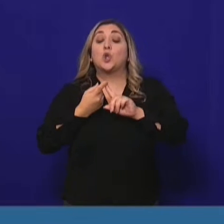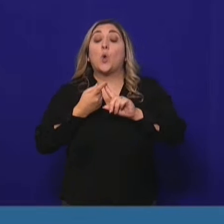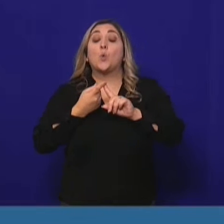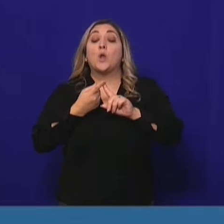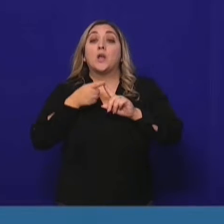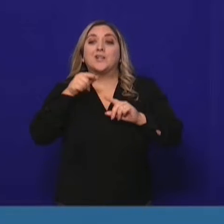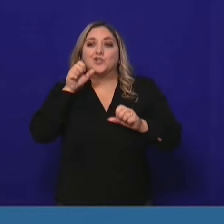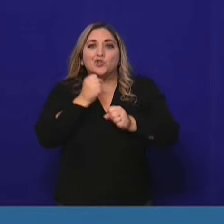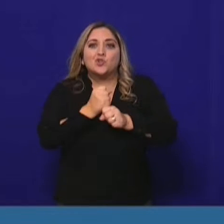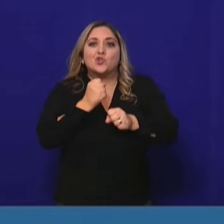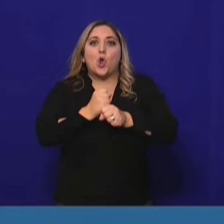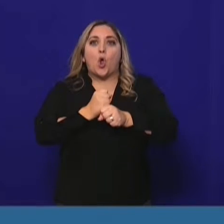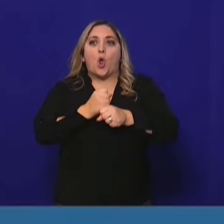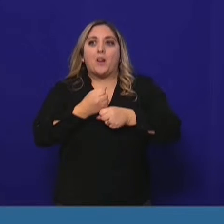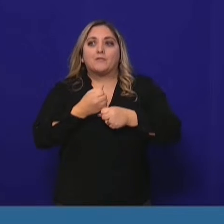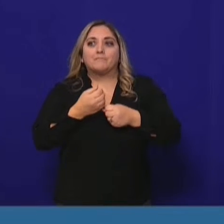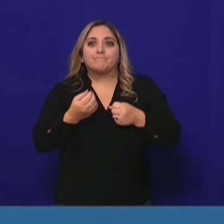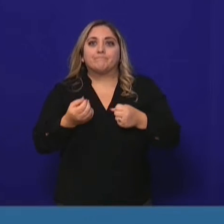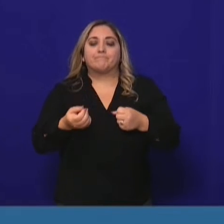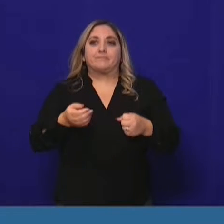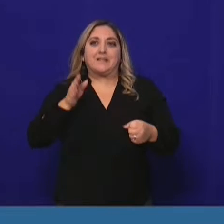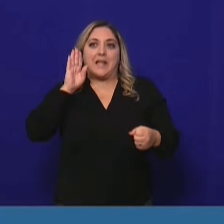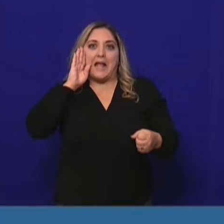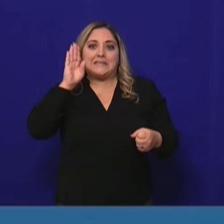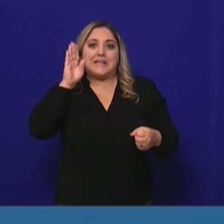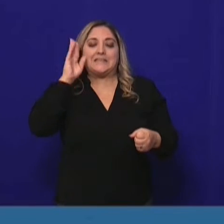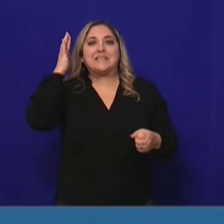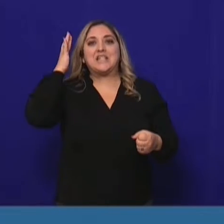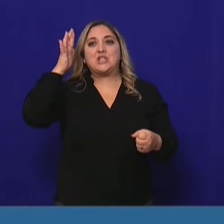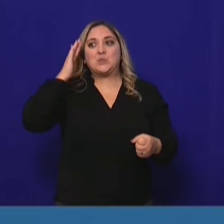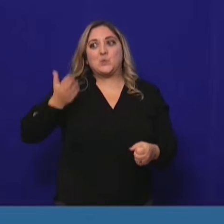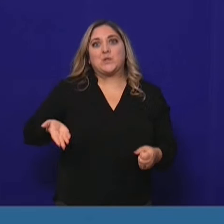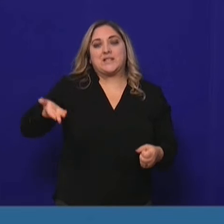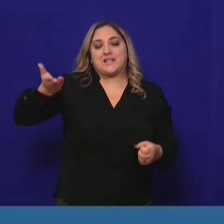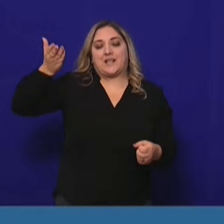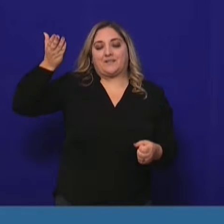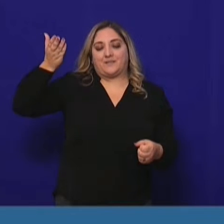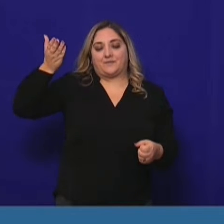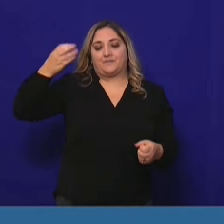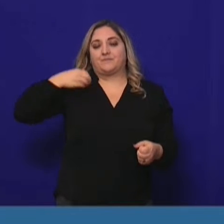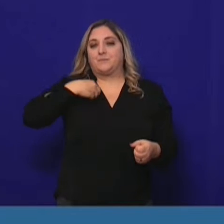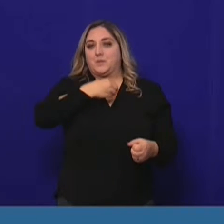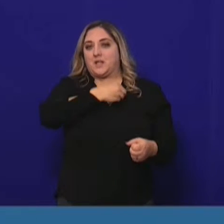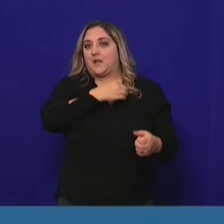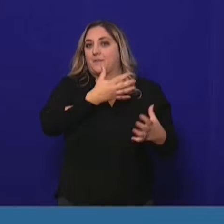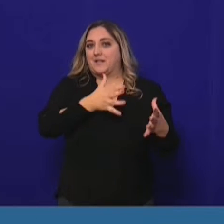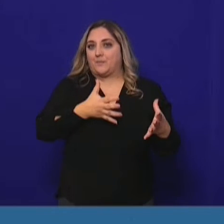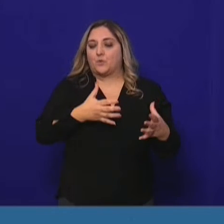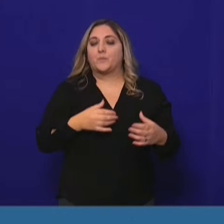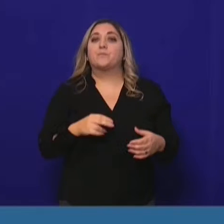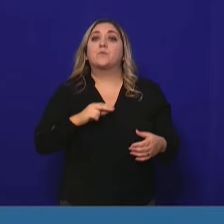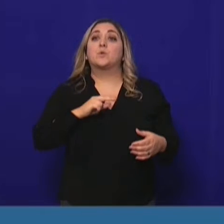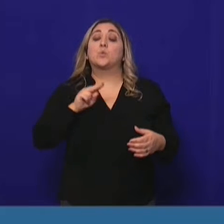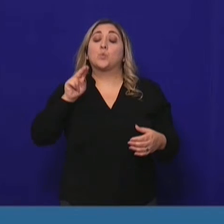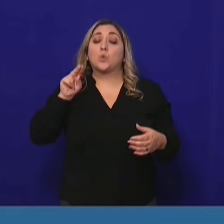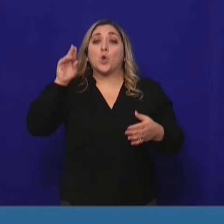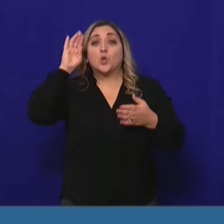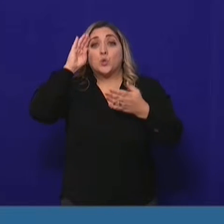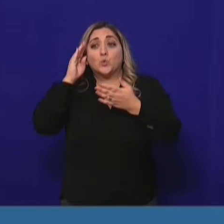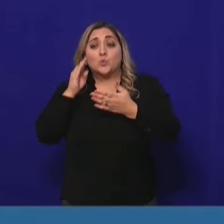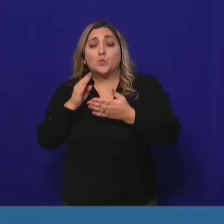f'postijiet kliniċi fejn inti għandek iktar riskju li jkollok persuni li huma pożittivi. u anka biex nipproteġu